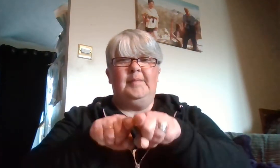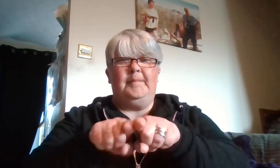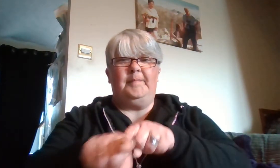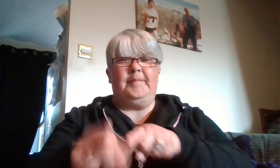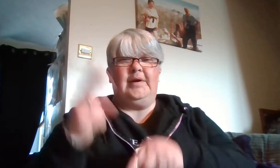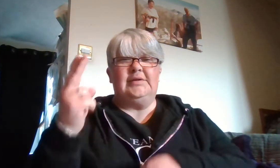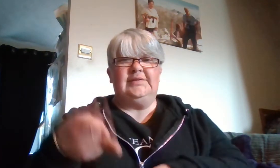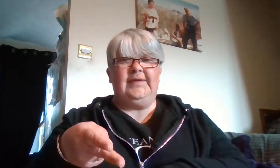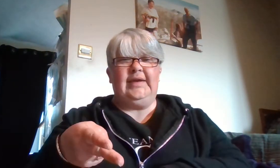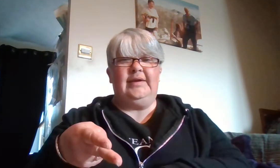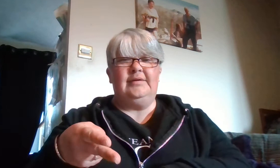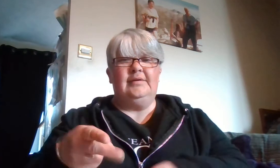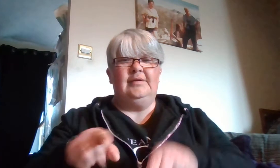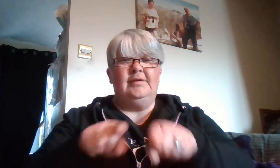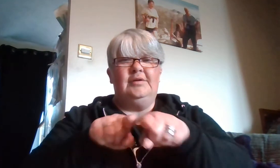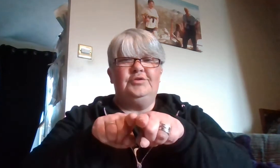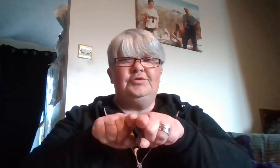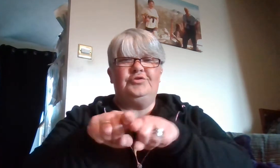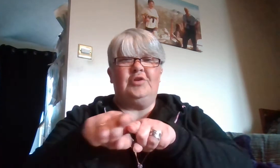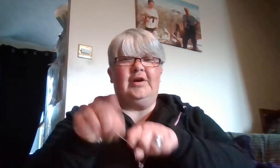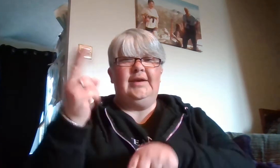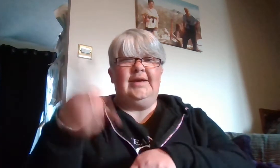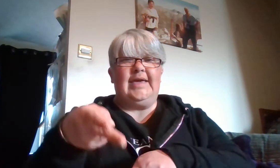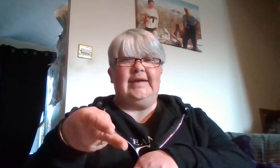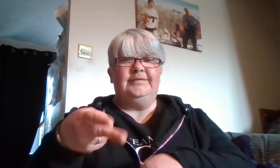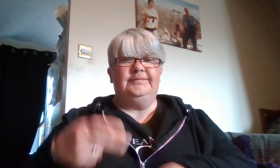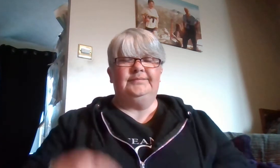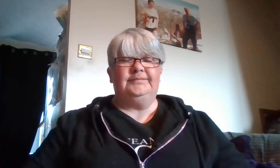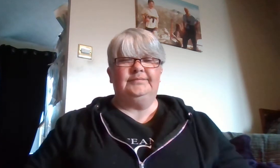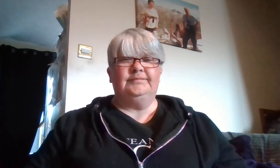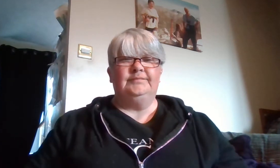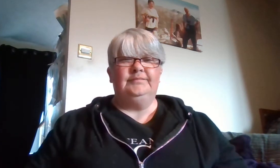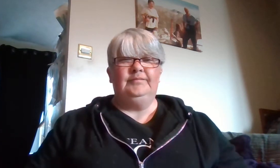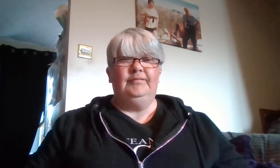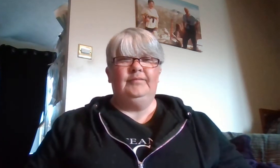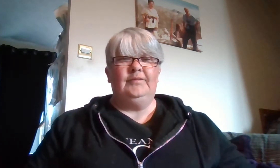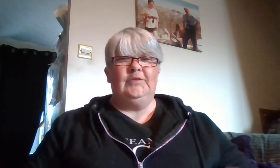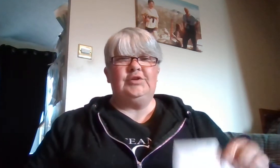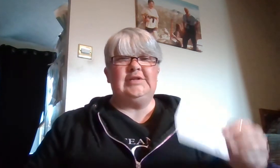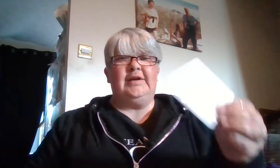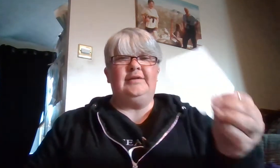Persevere to try again. Your turn.